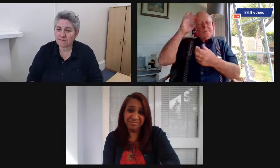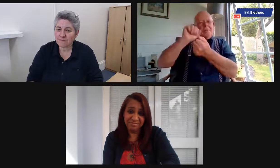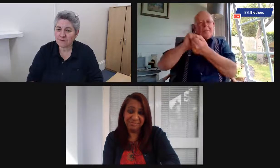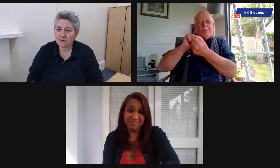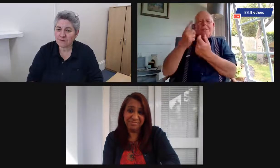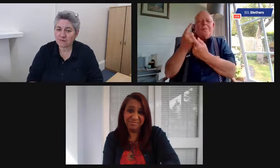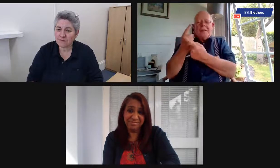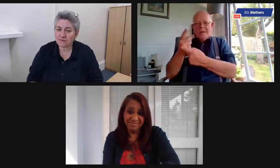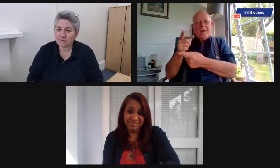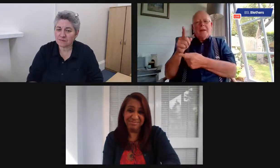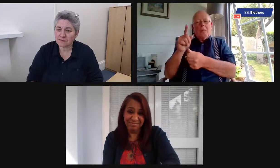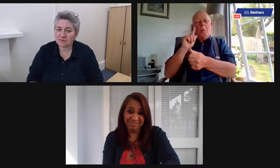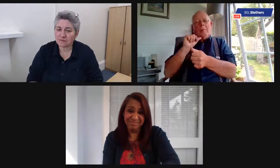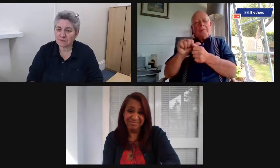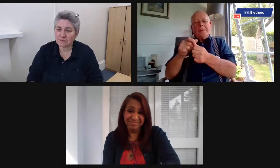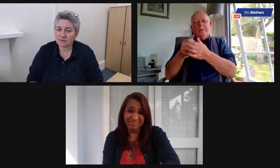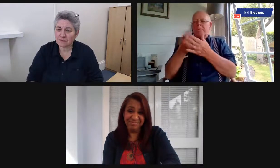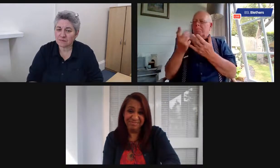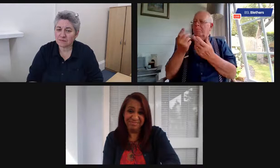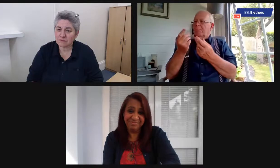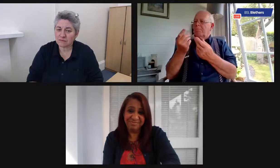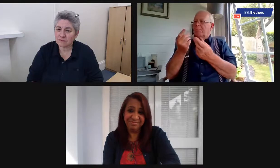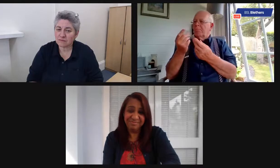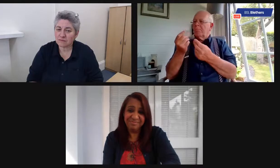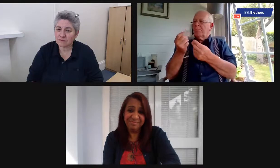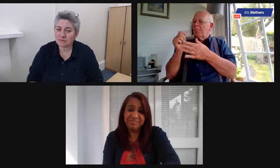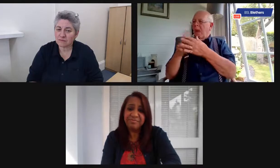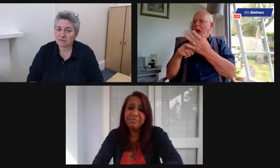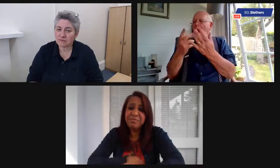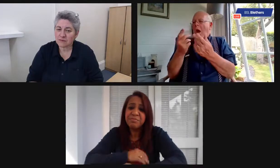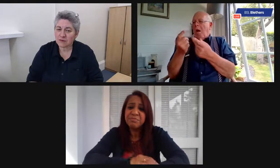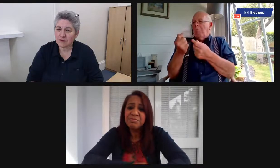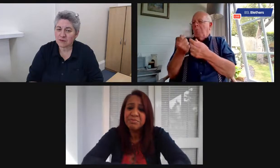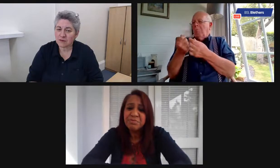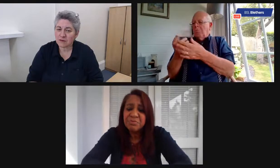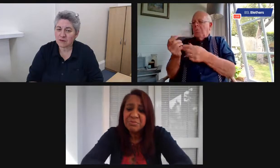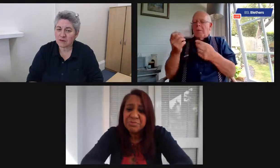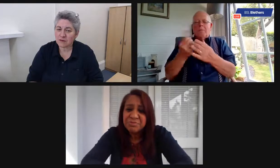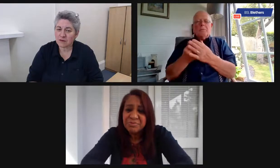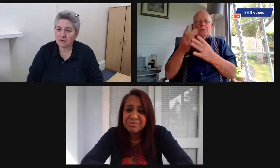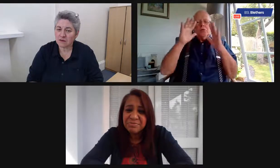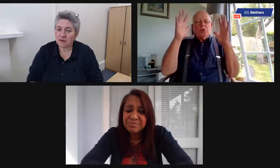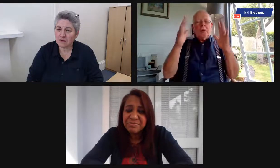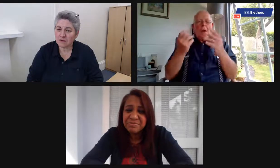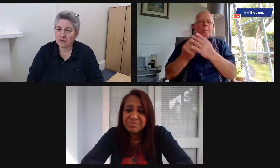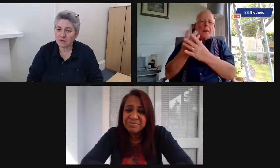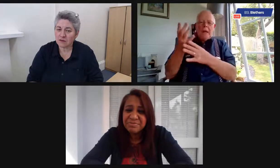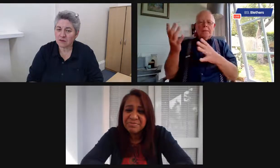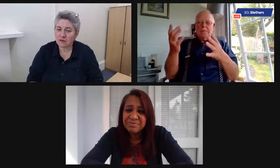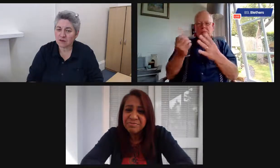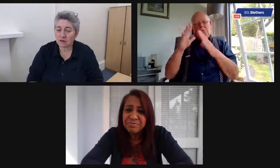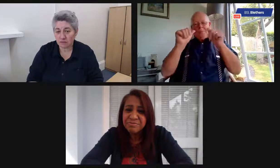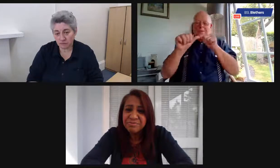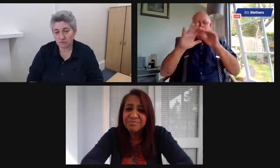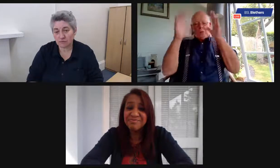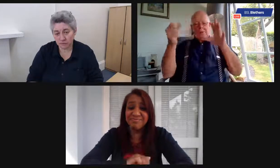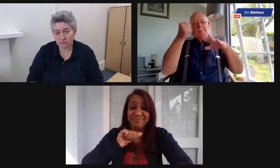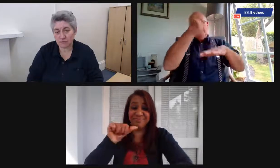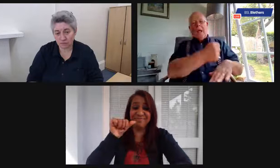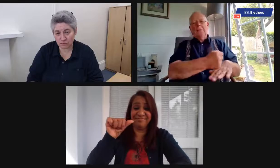that was said there, you know, um, one of the best things, in terms of commemorating people with these helium balloons and all of